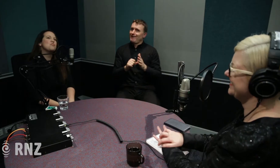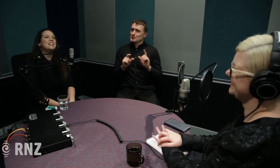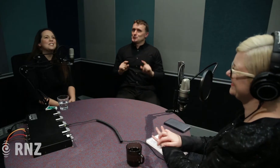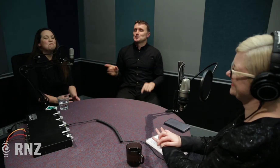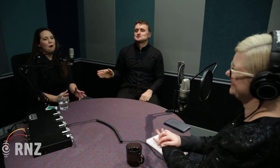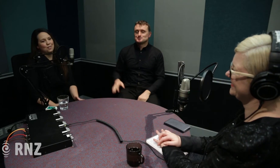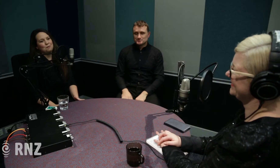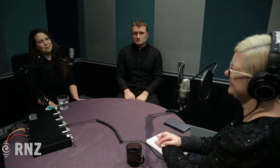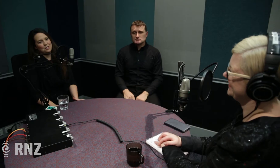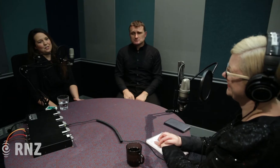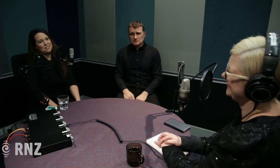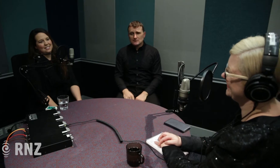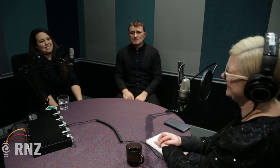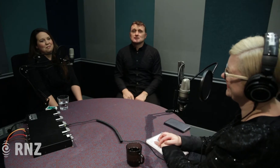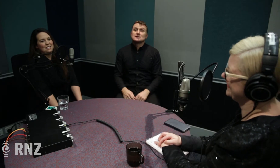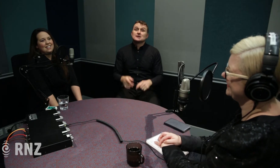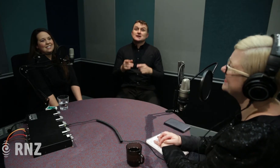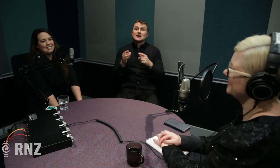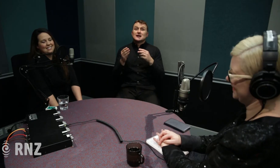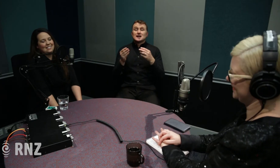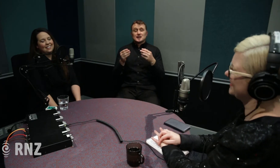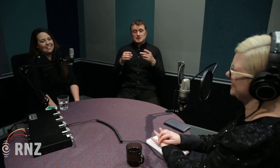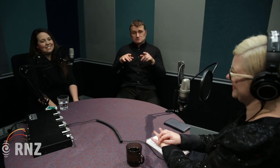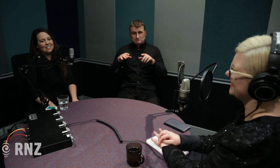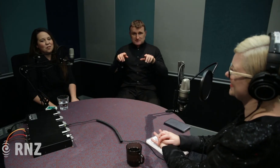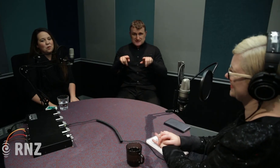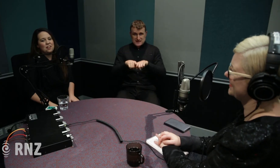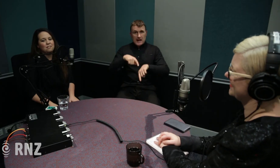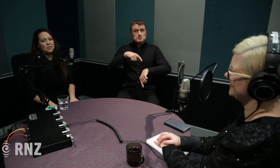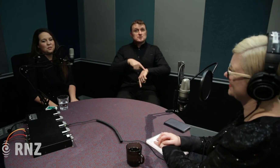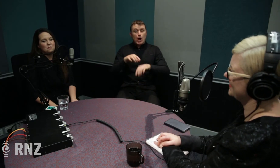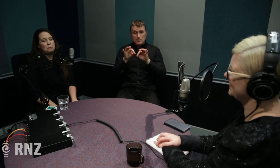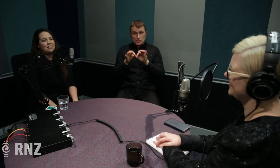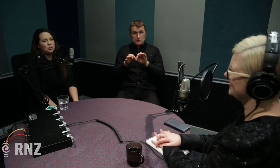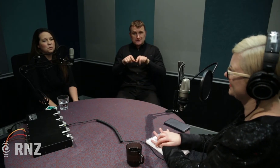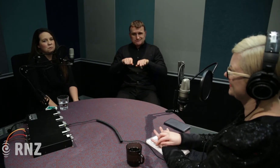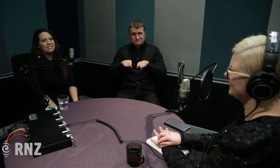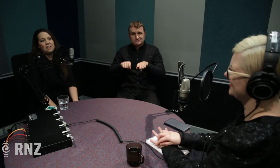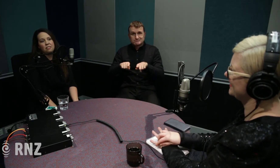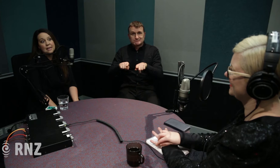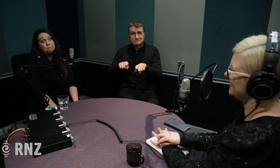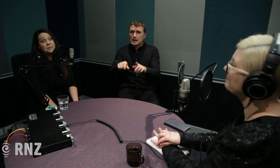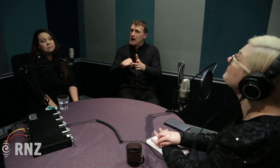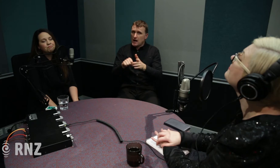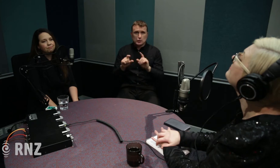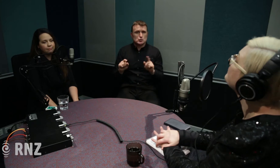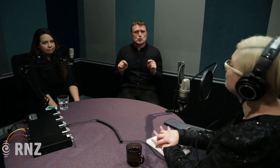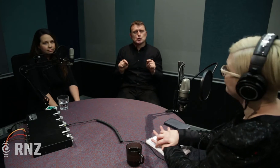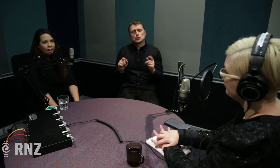Well, it's impossible to do things simultaneously. Yes. So what you have to do is you have to pick and choose almost like